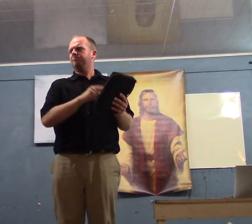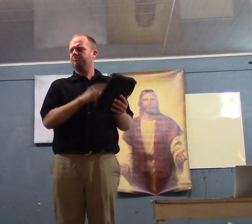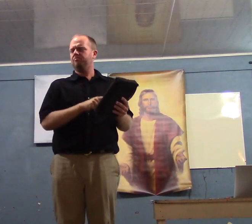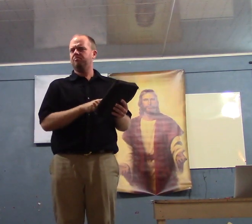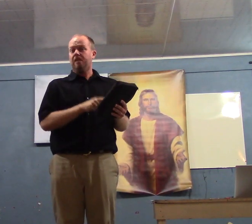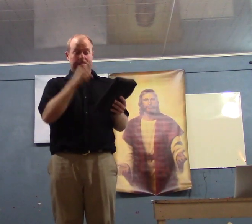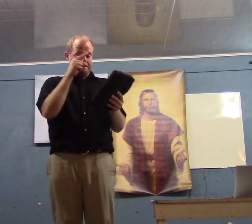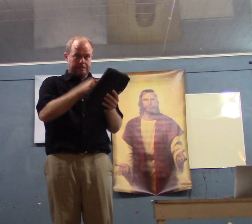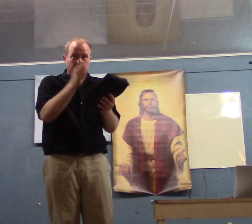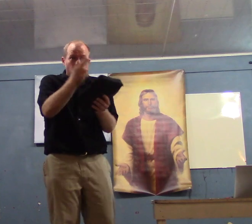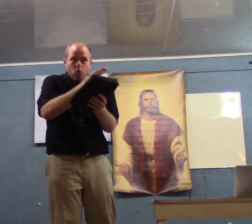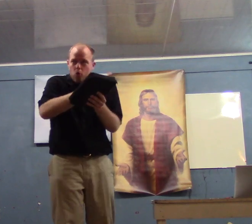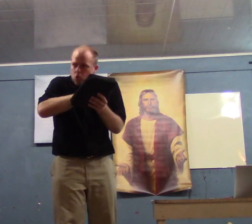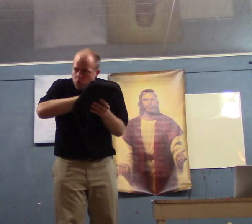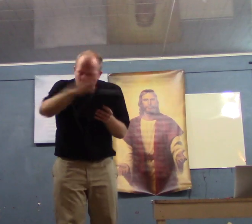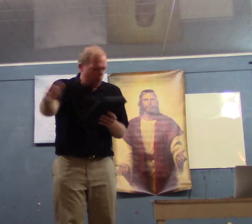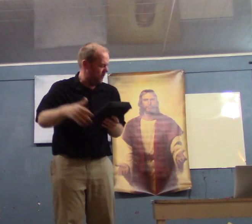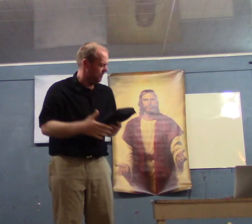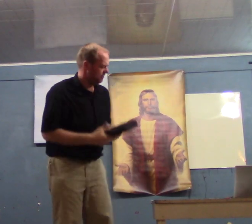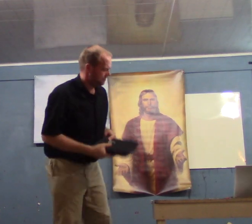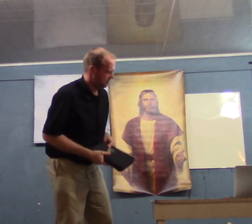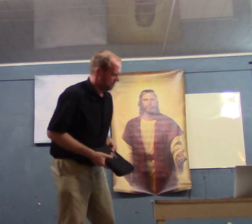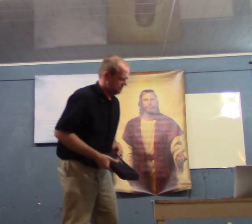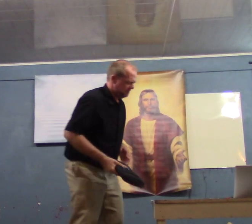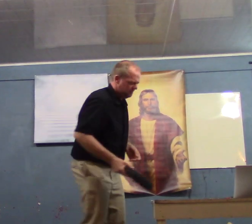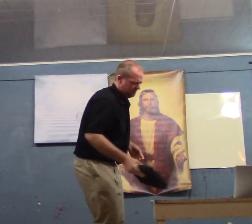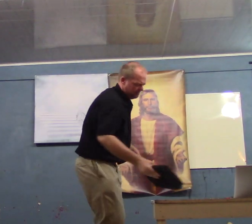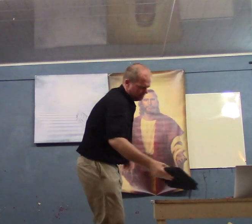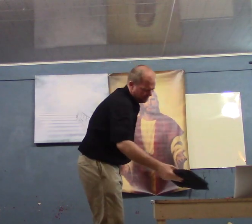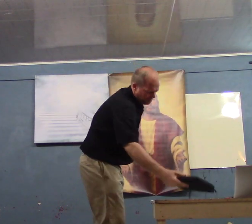The Word of God brings joy. It's holy.